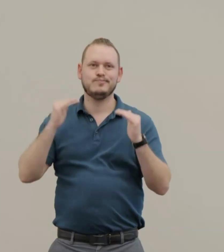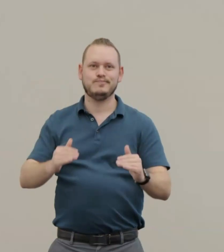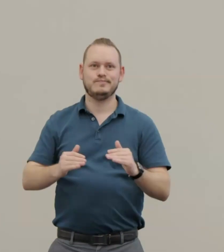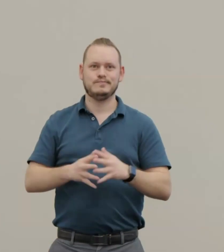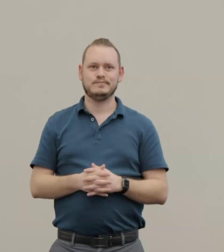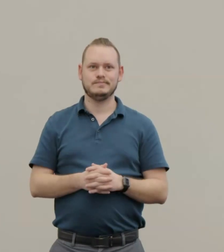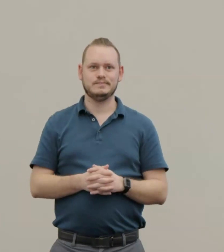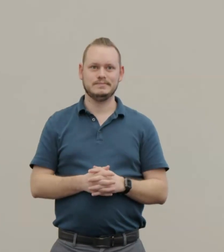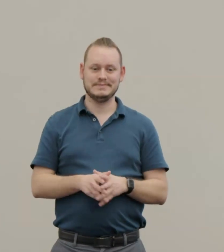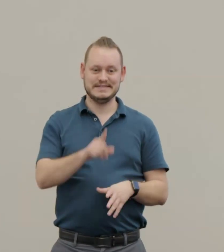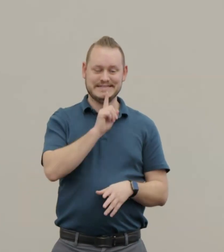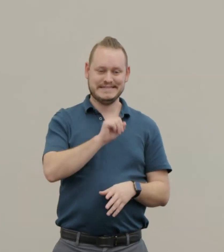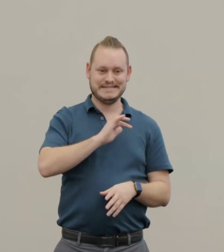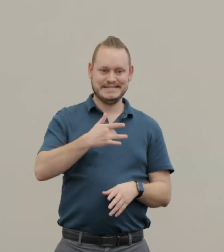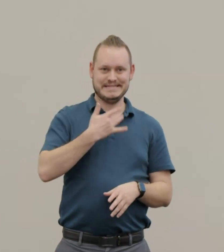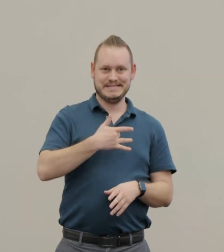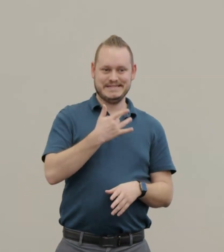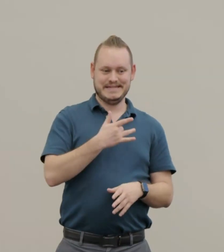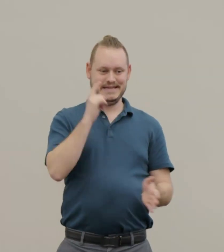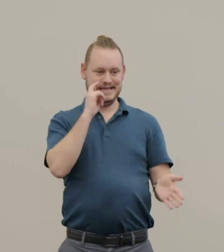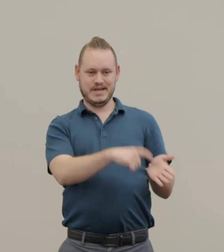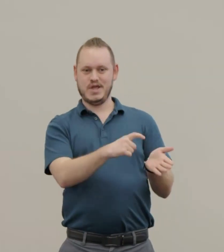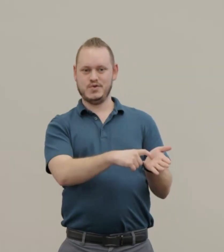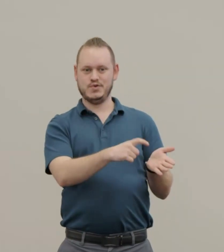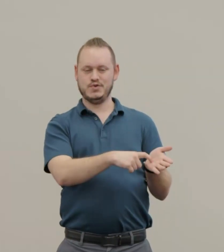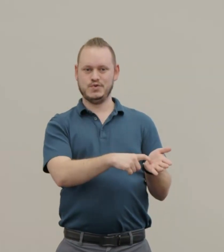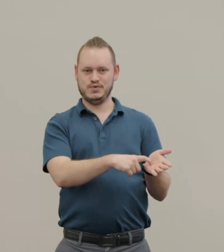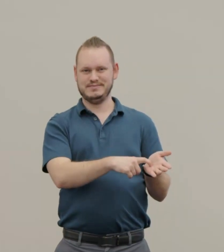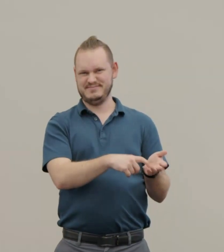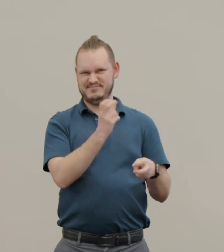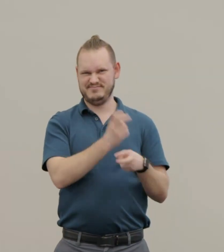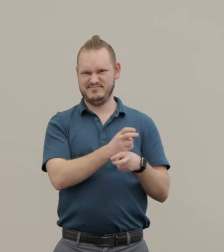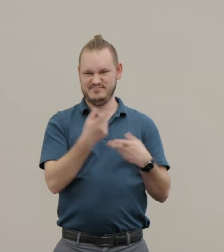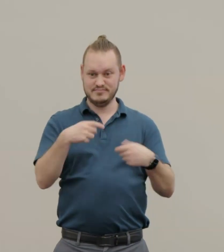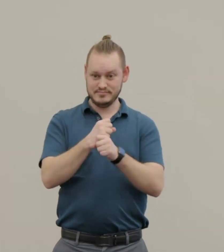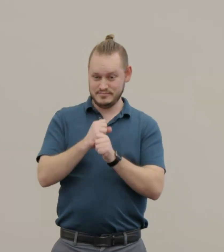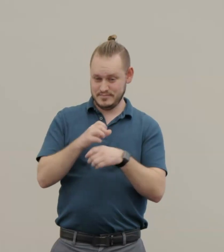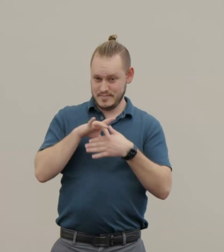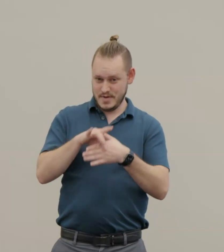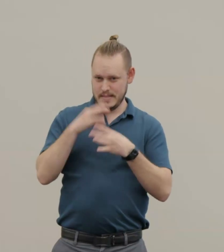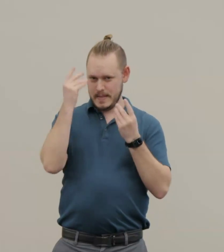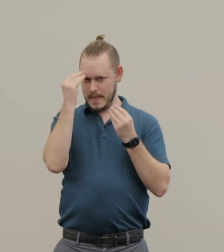Single sensory indicators. This one's a little more difficult conceptually, but when you're making content,